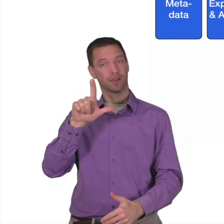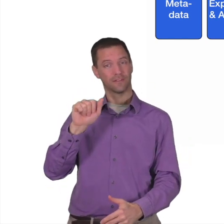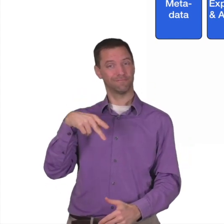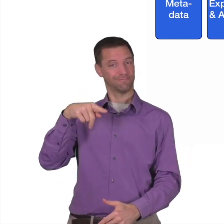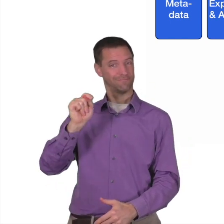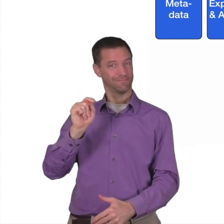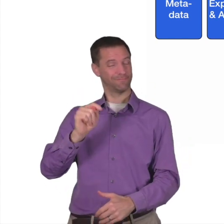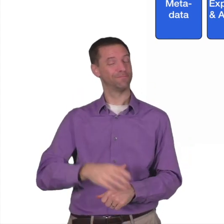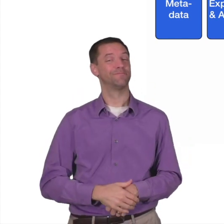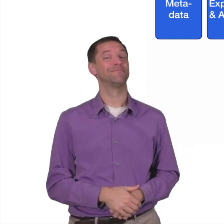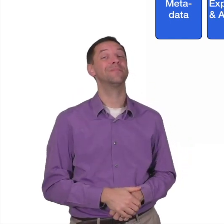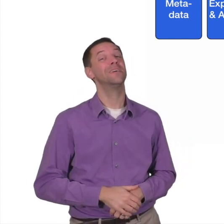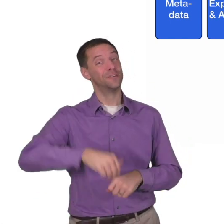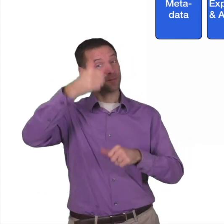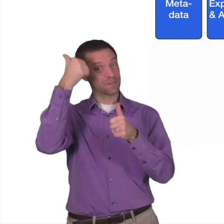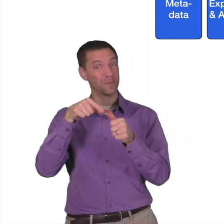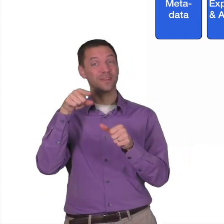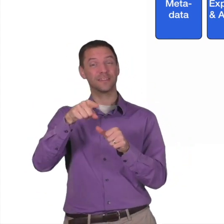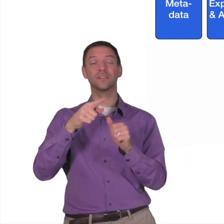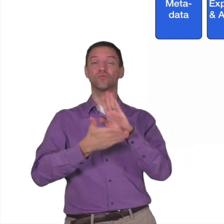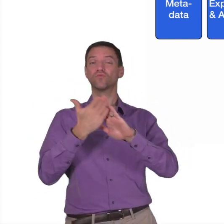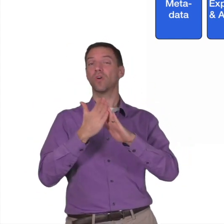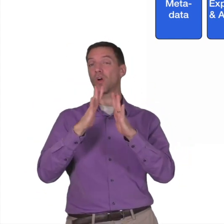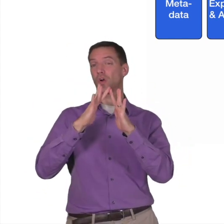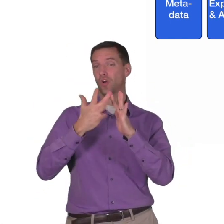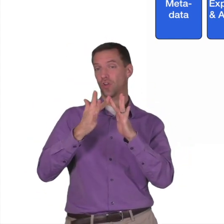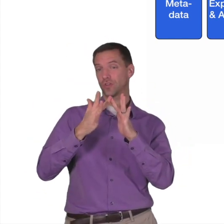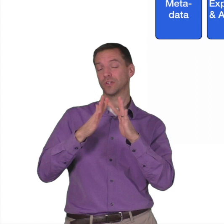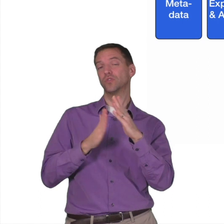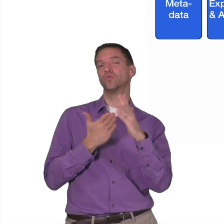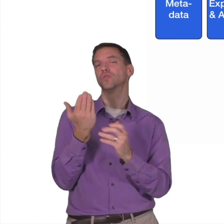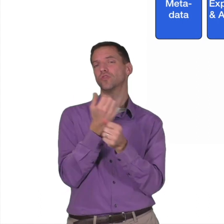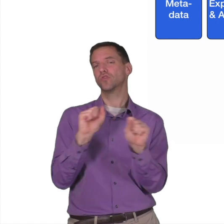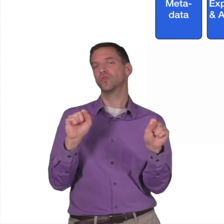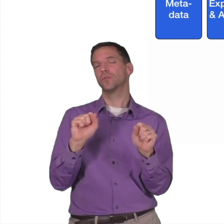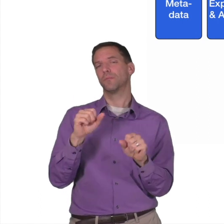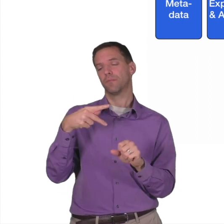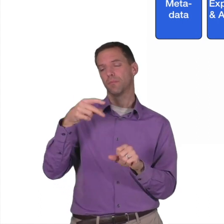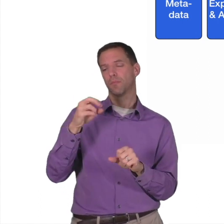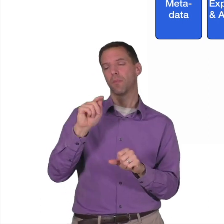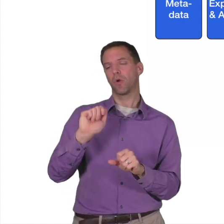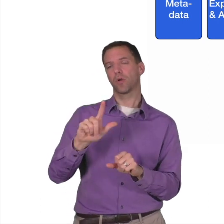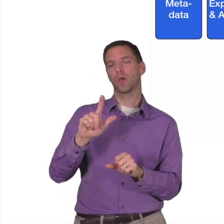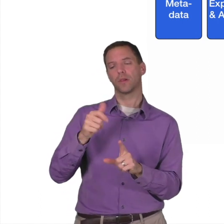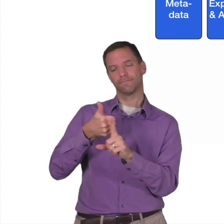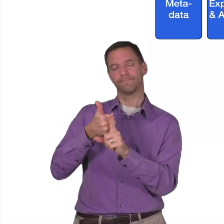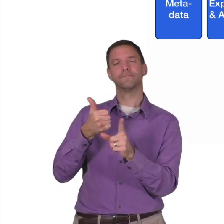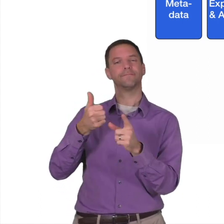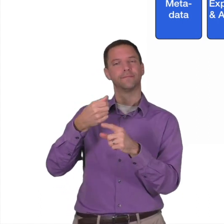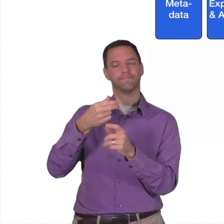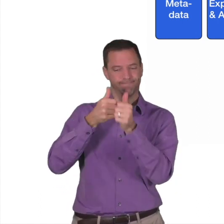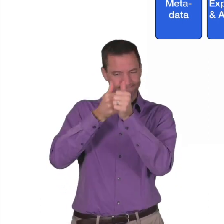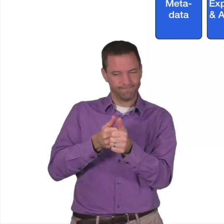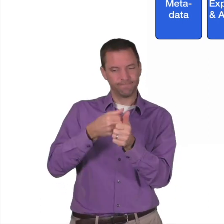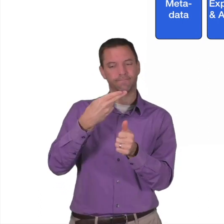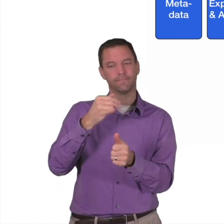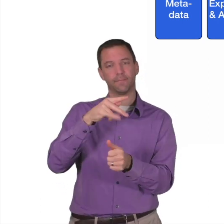So now let me show you the basic steps for administering the LAPT. Recall that this is run online through